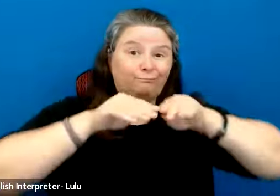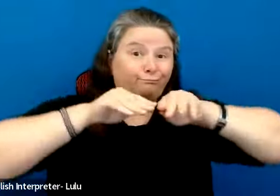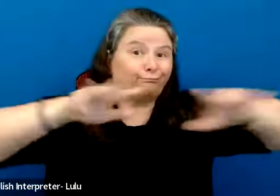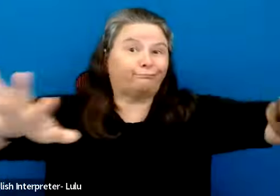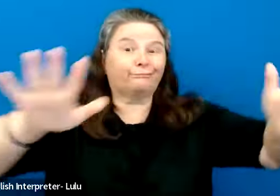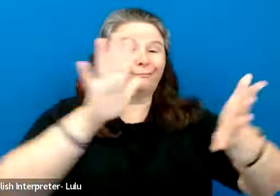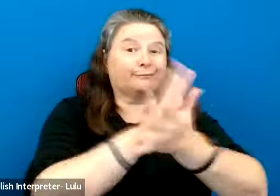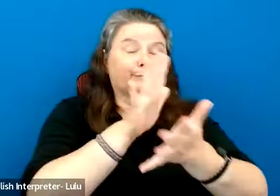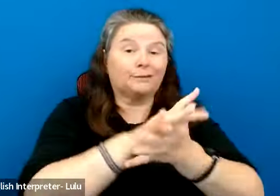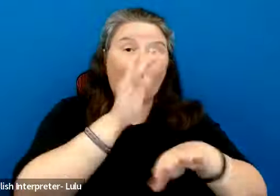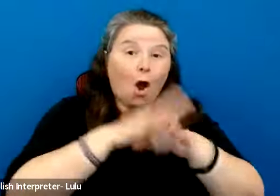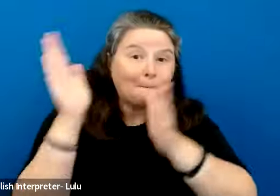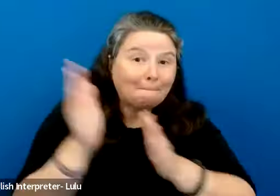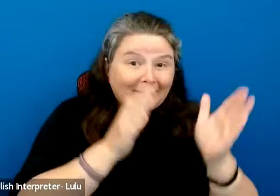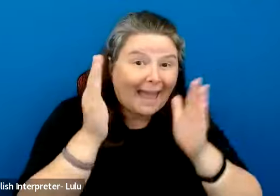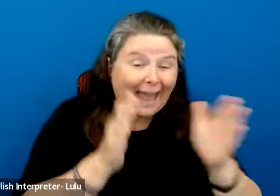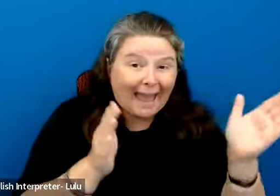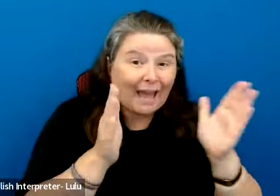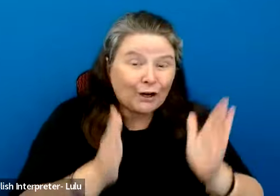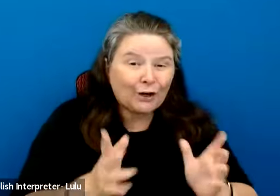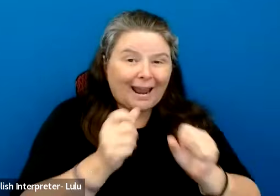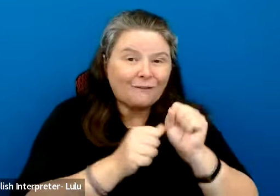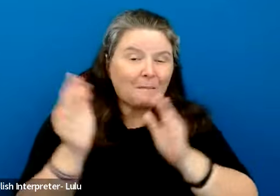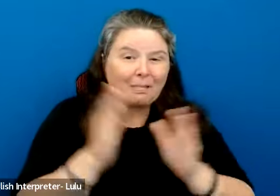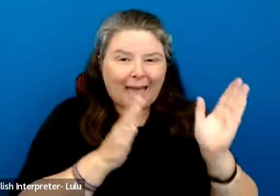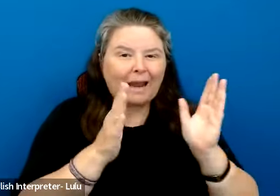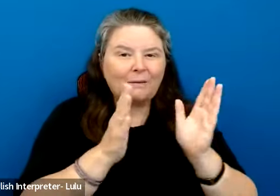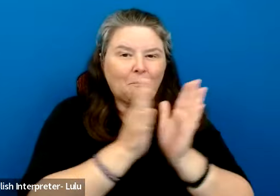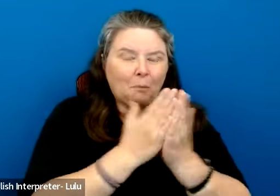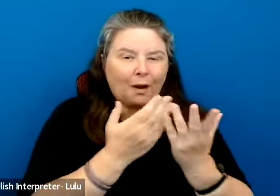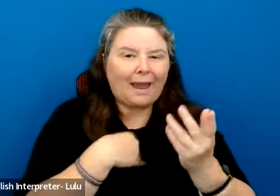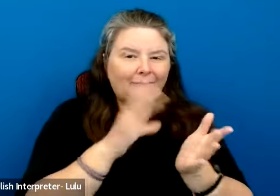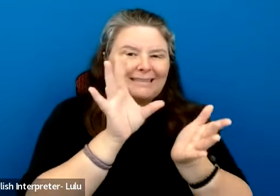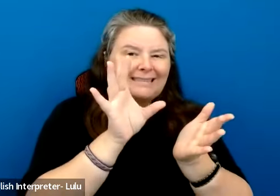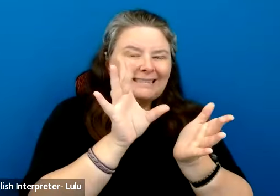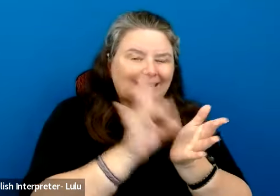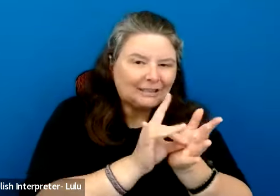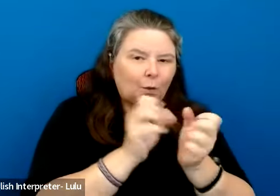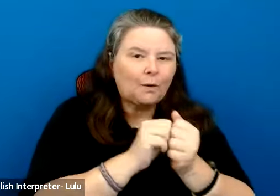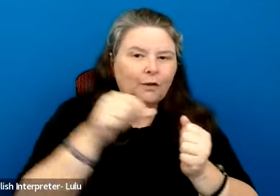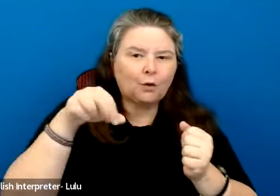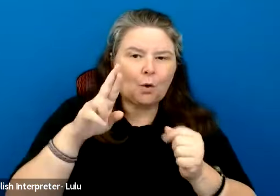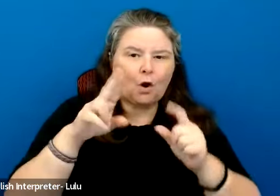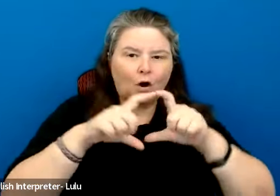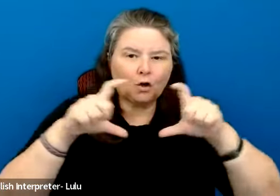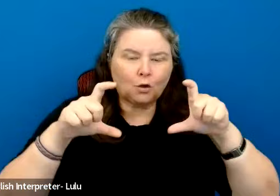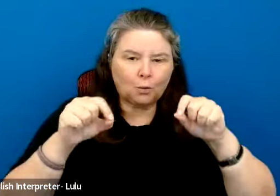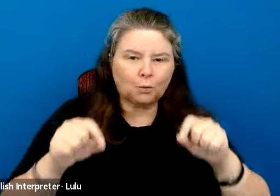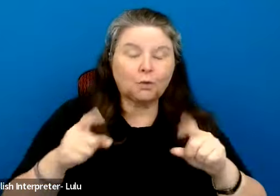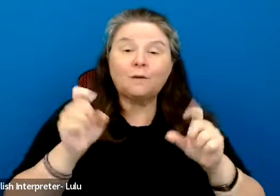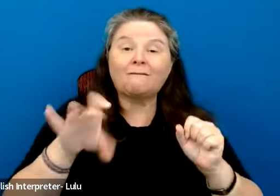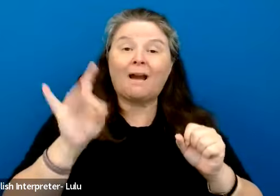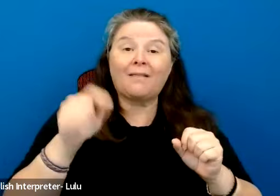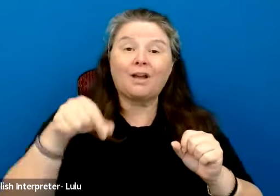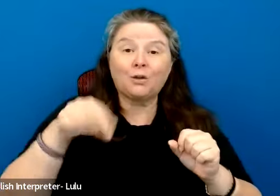on planners. Every planner has a sticker now with the QR code. So you can find this QR